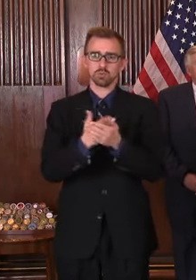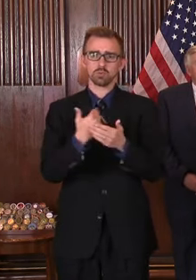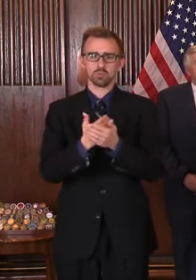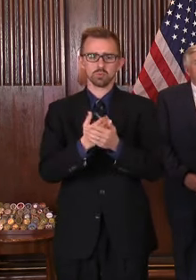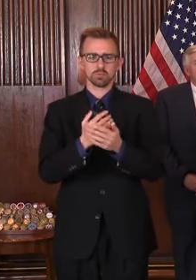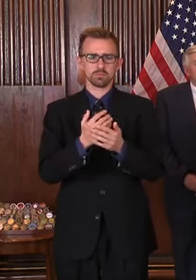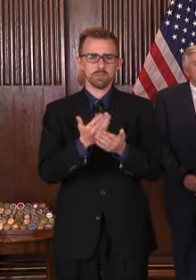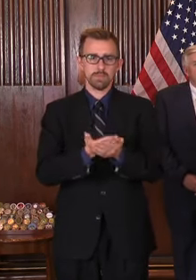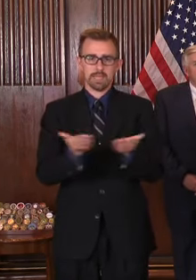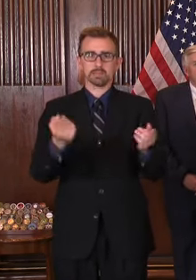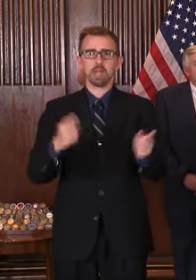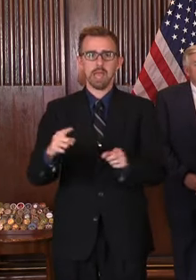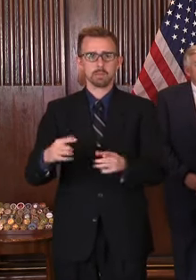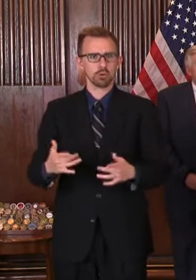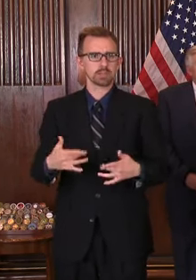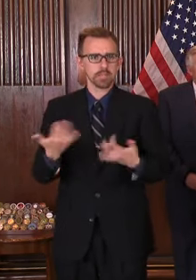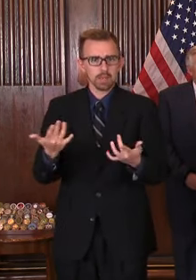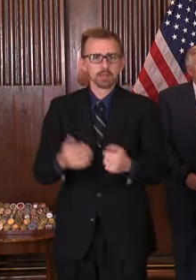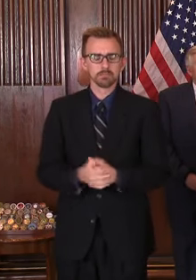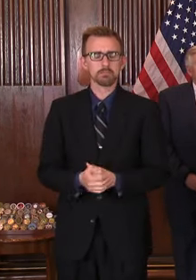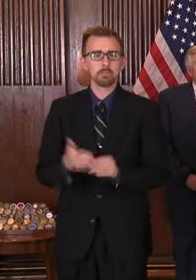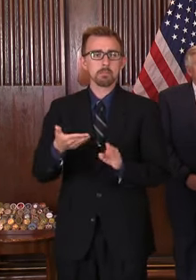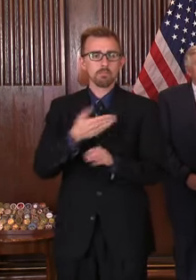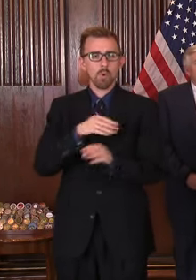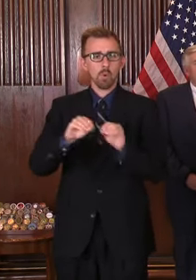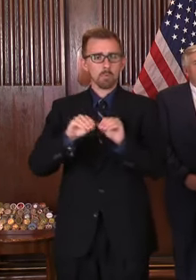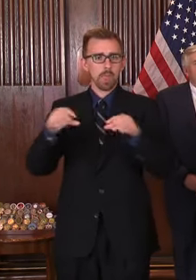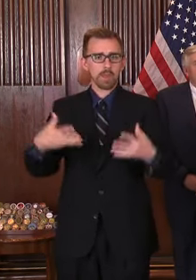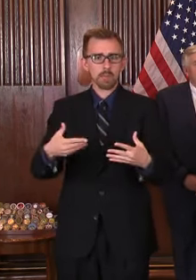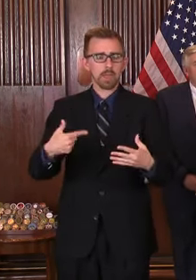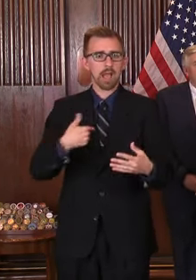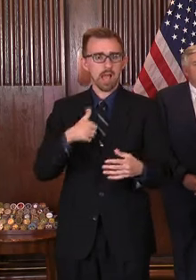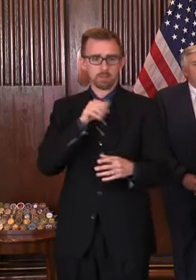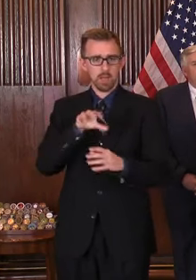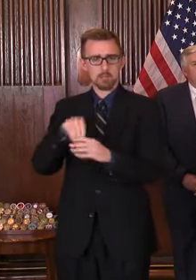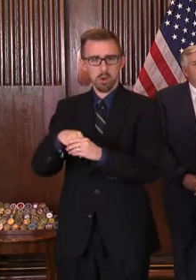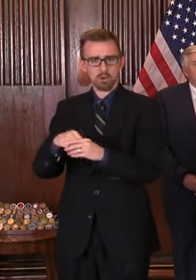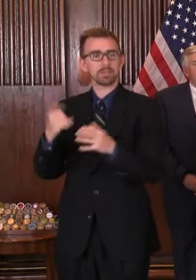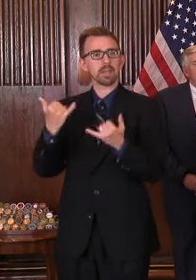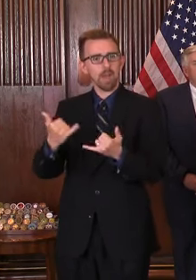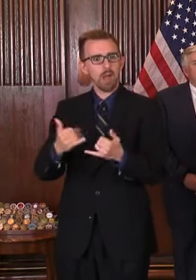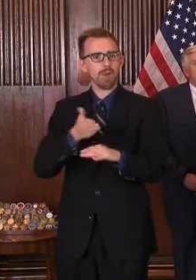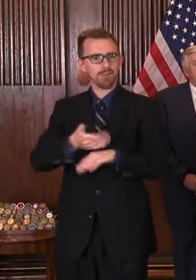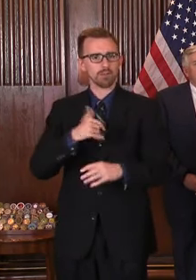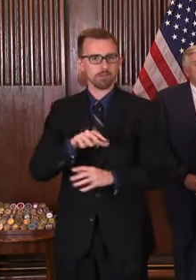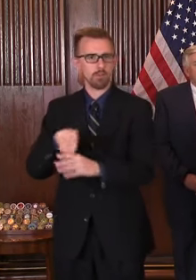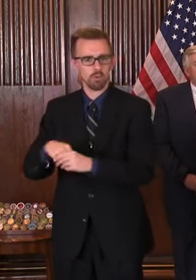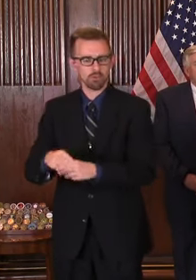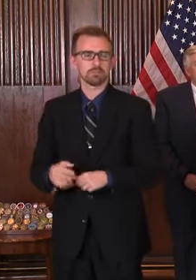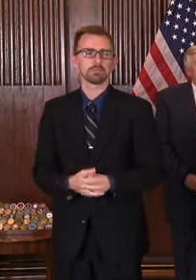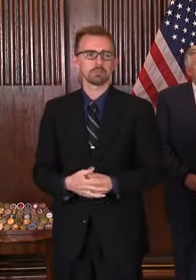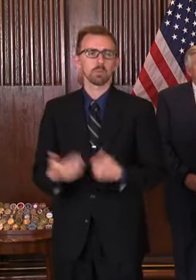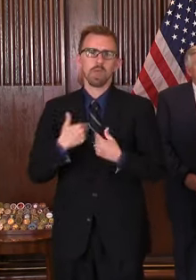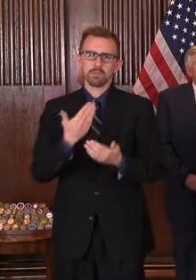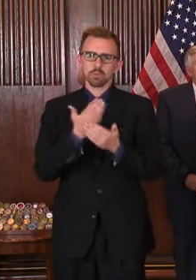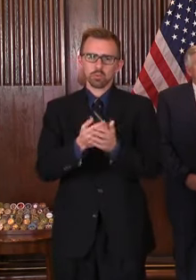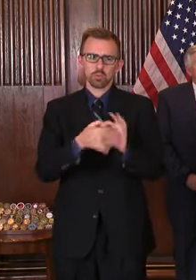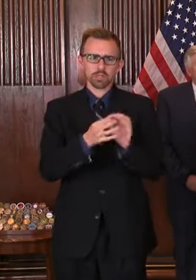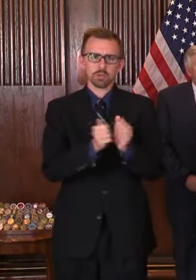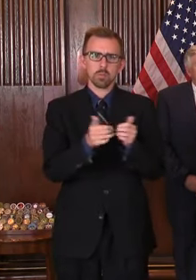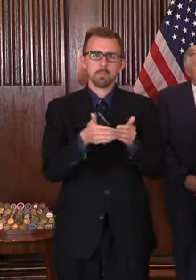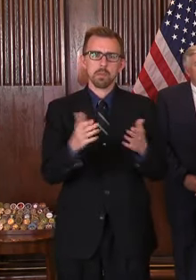developments that before this pandemic, I was never part of. So knowing that we have excellent relationships with public